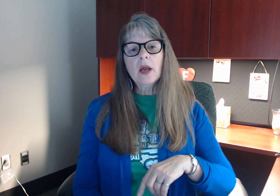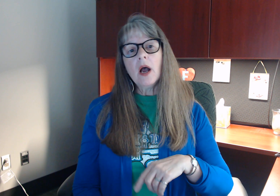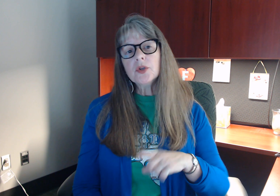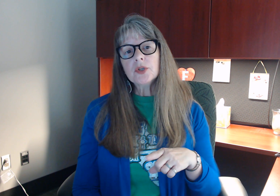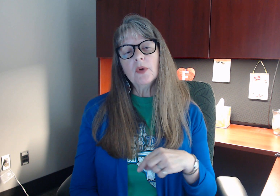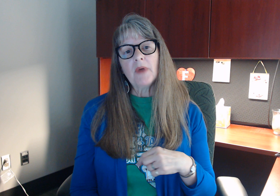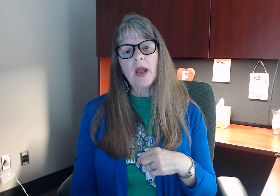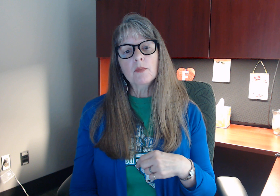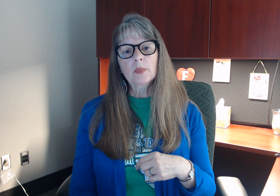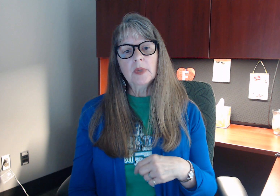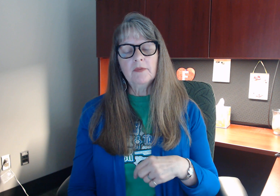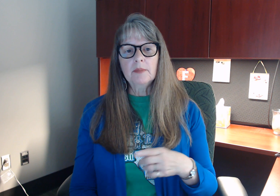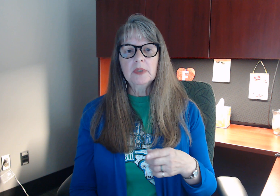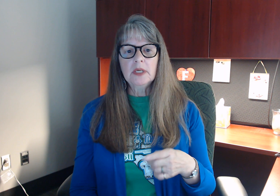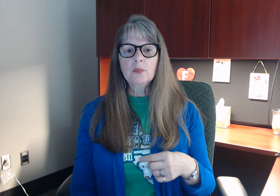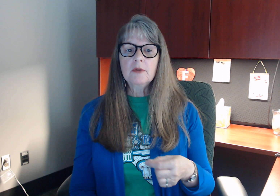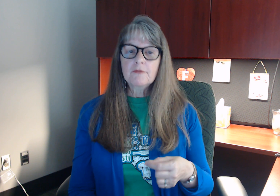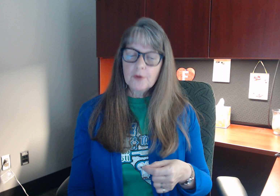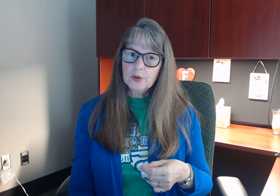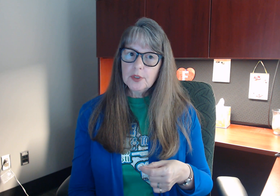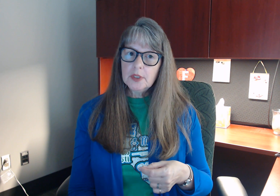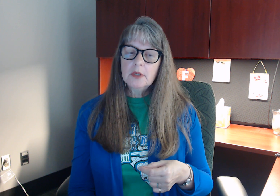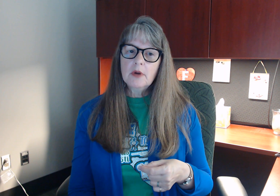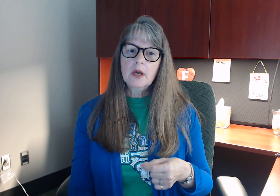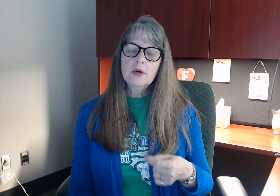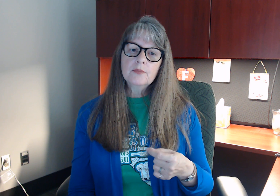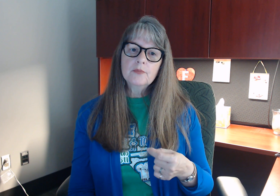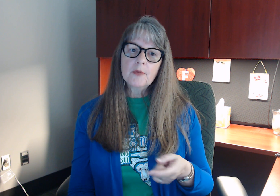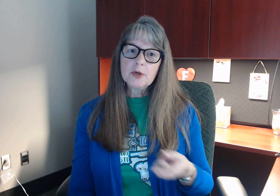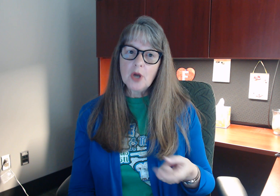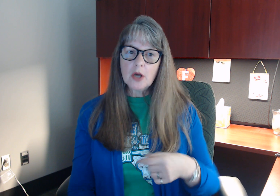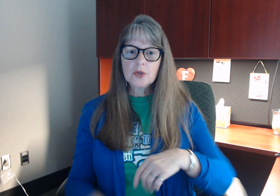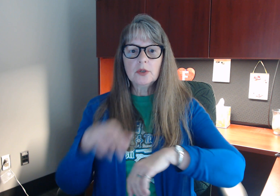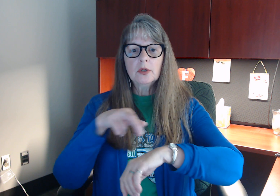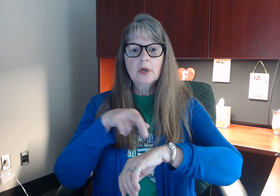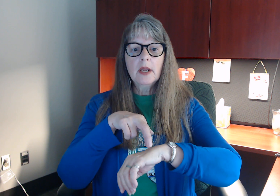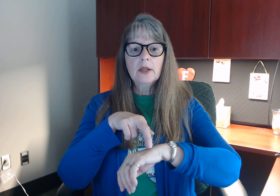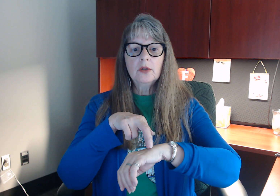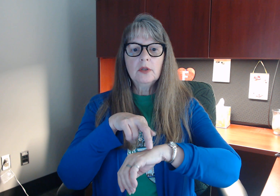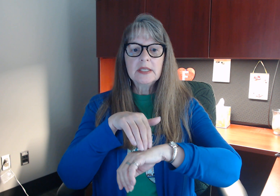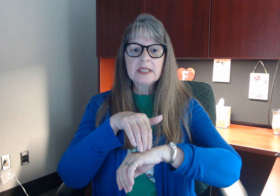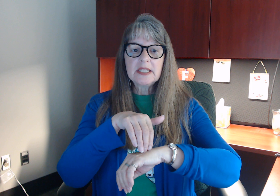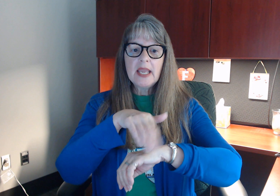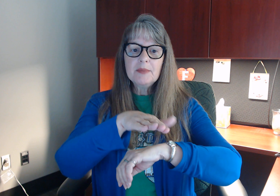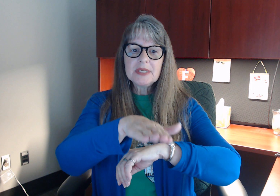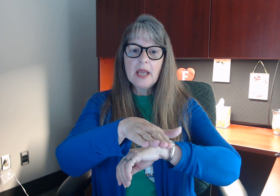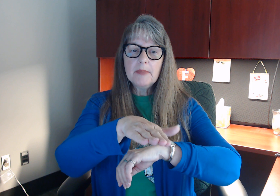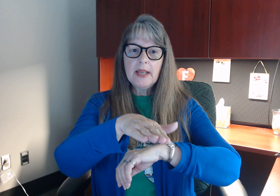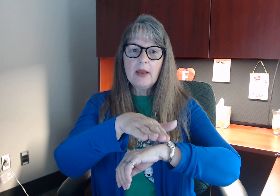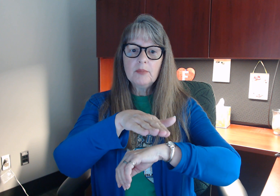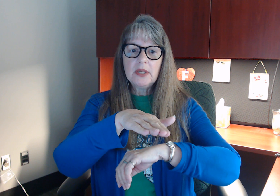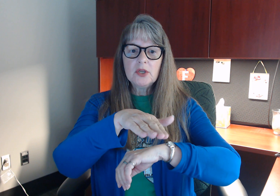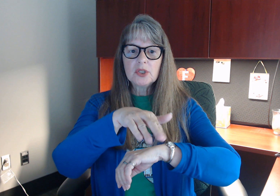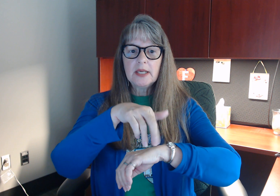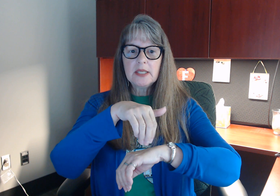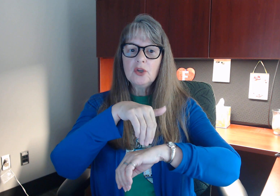Also, if I'm getting referred from a doctor, it's the same sign, but now I'm initializing. It's